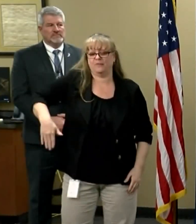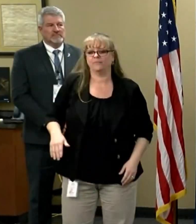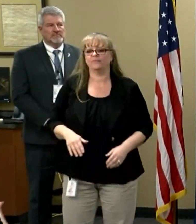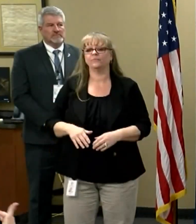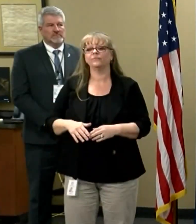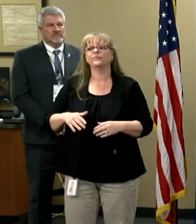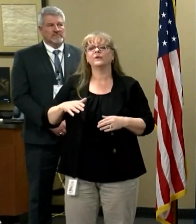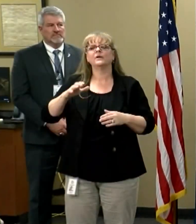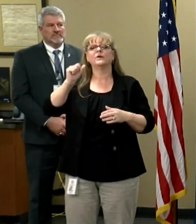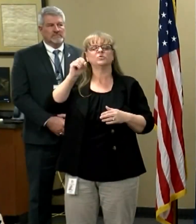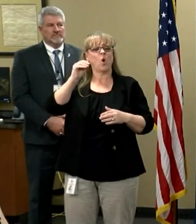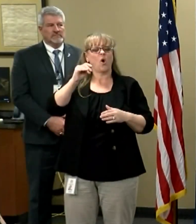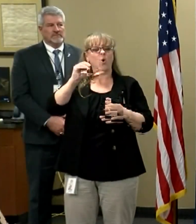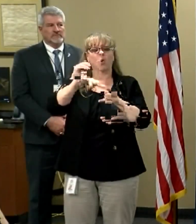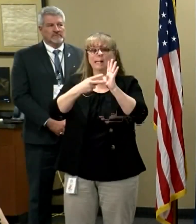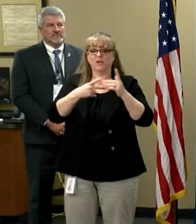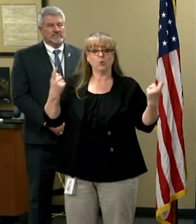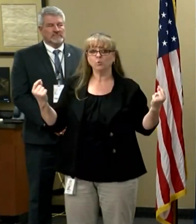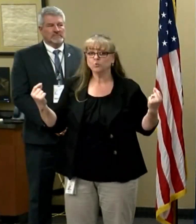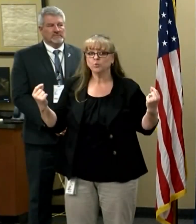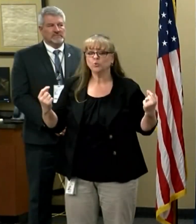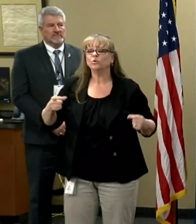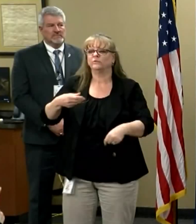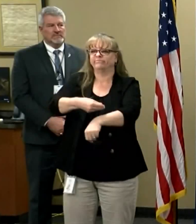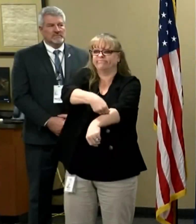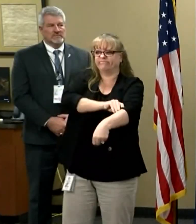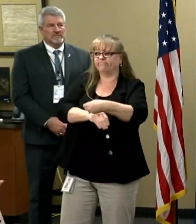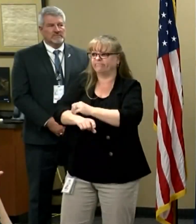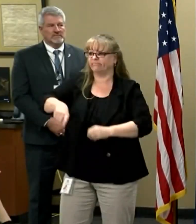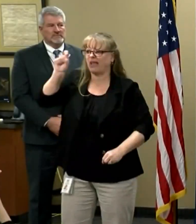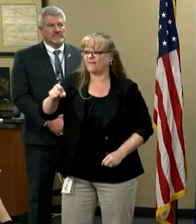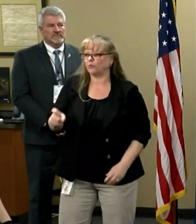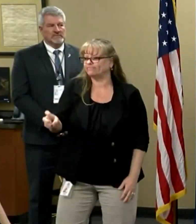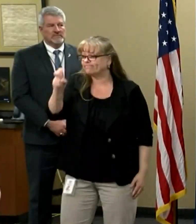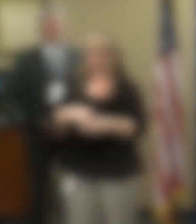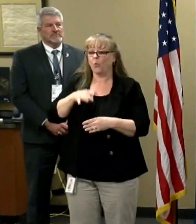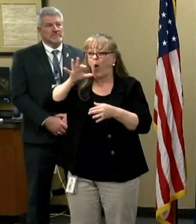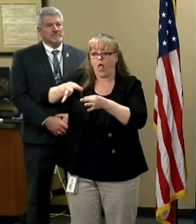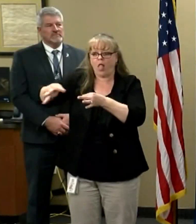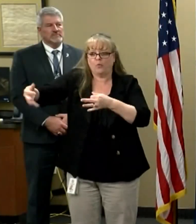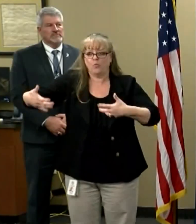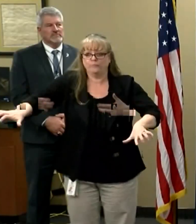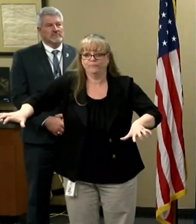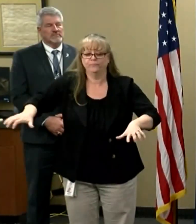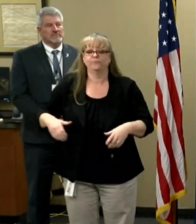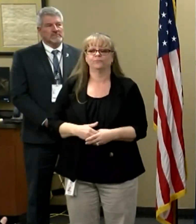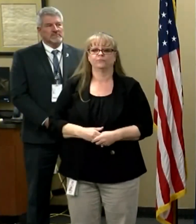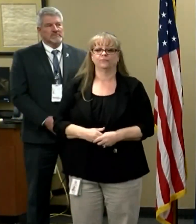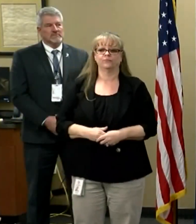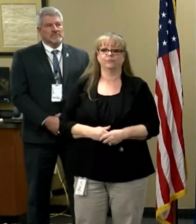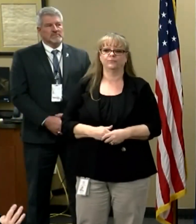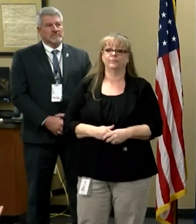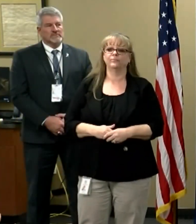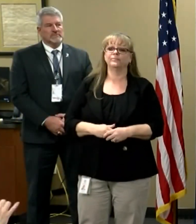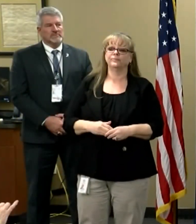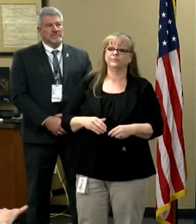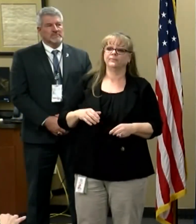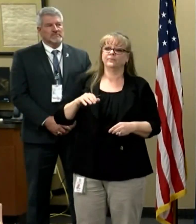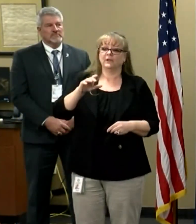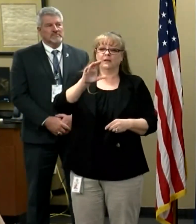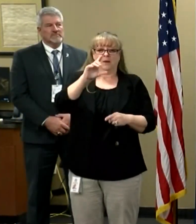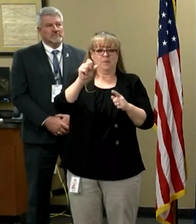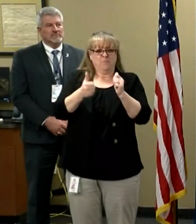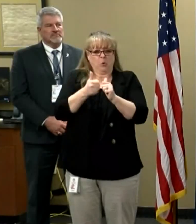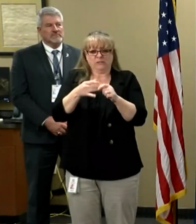to make sure that people know that they need to stay in their homes whenever possible. We're issuing this stay-at-home order to